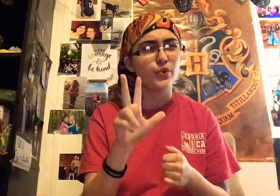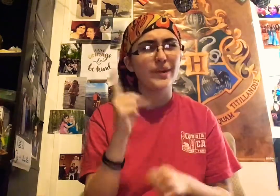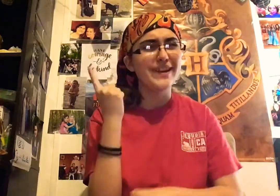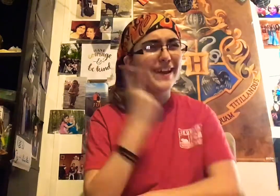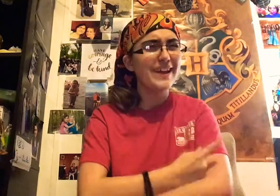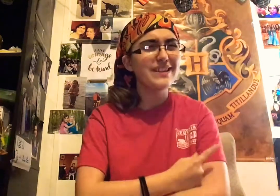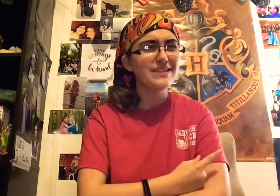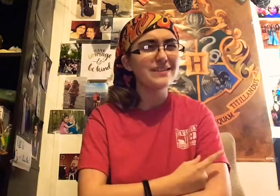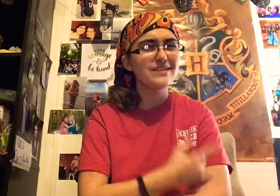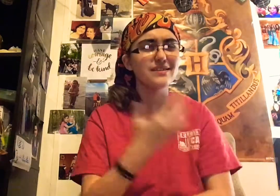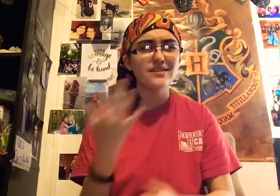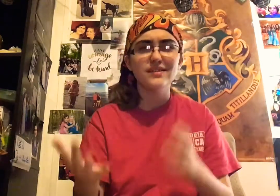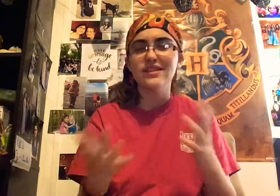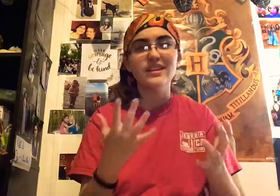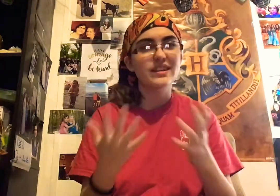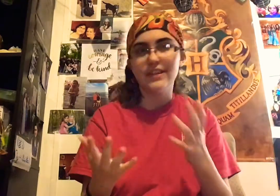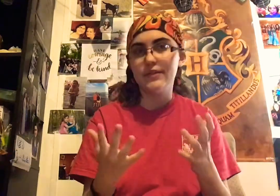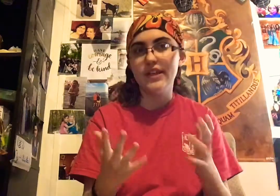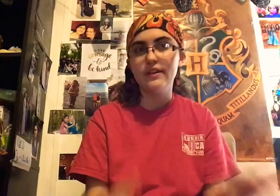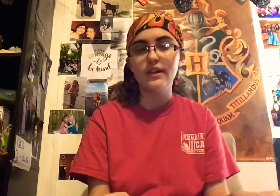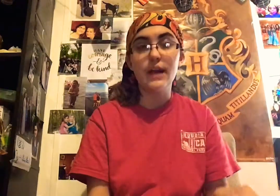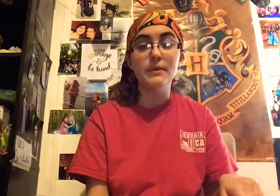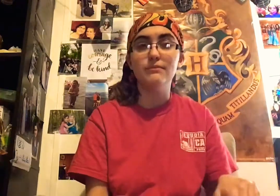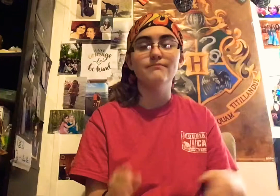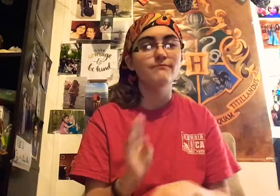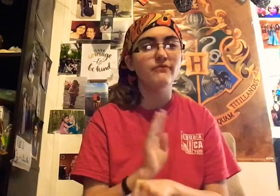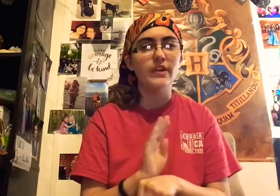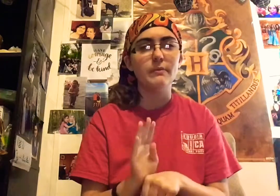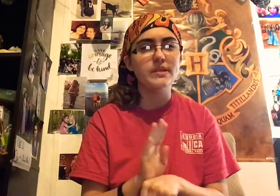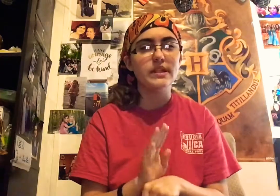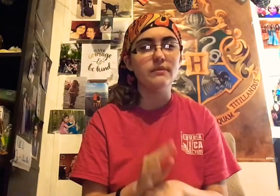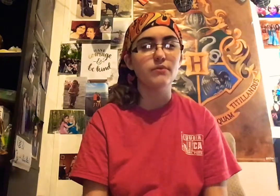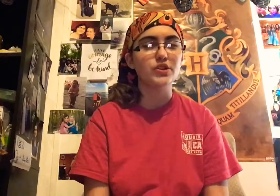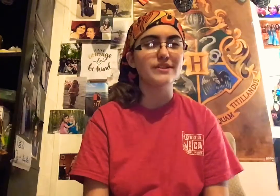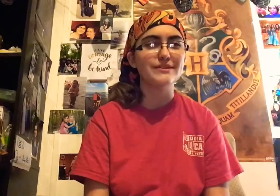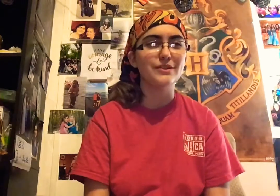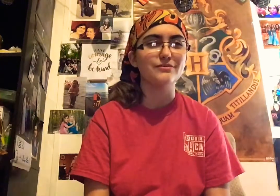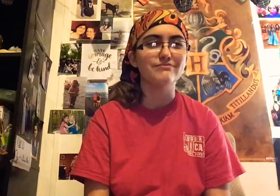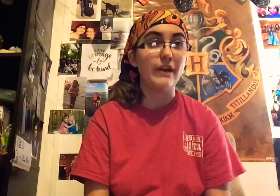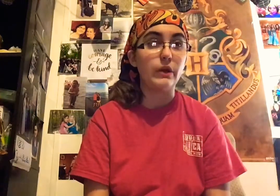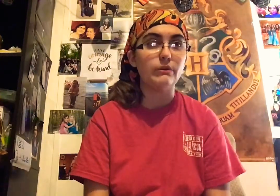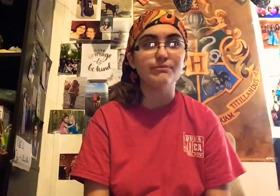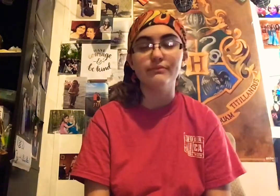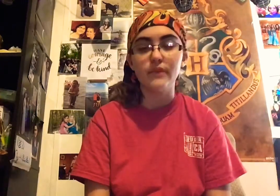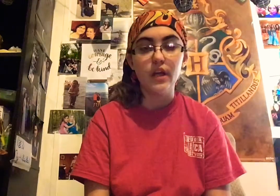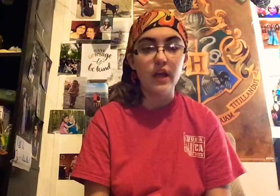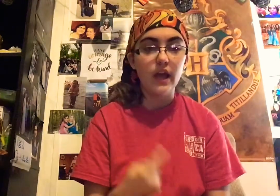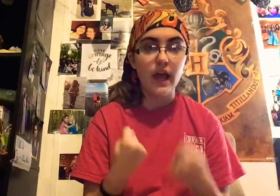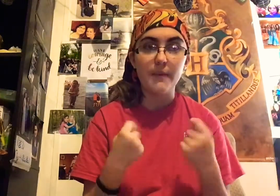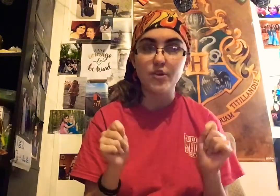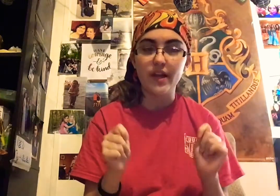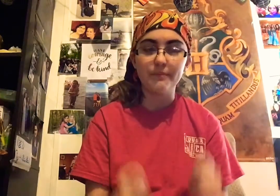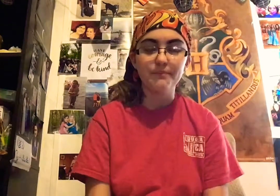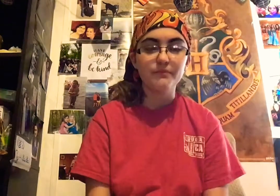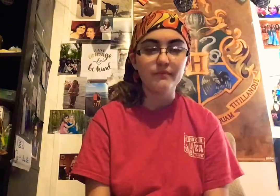3 days, give or take. I'm a very busy person, so I don't know. I'm gonna try.